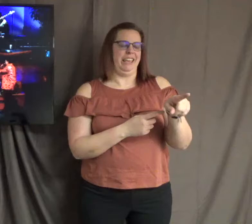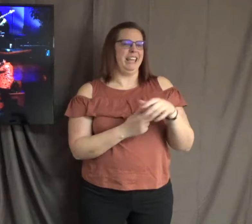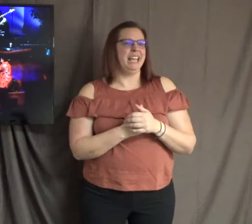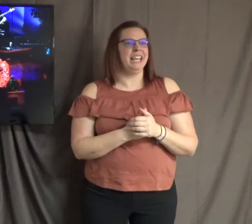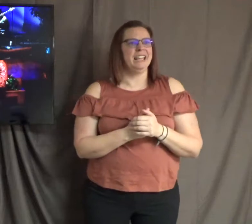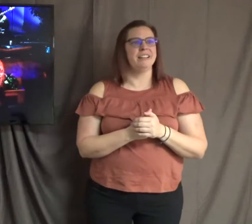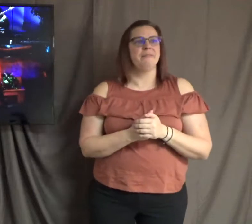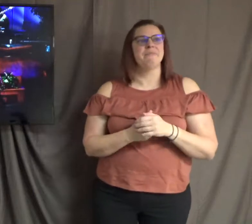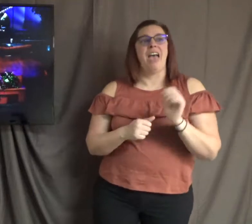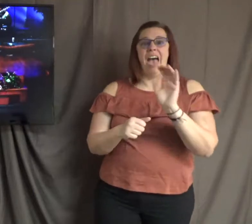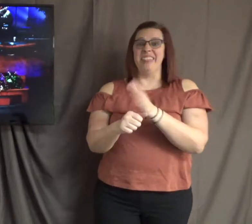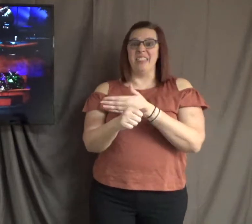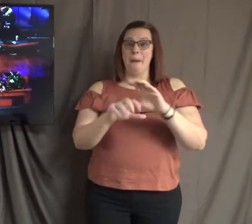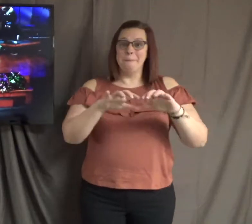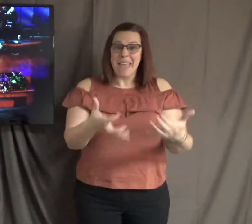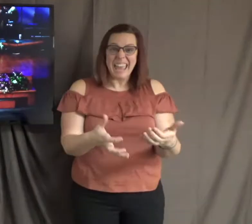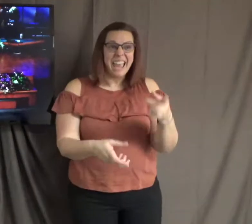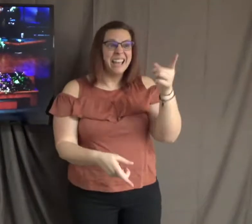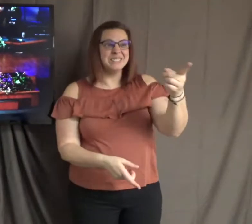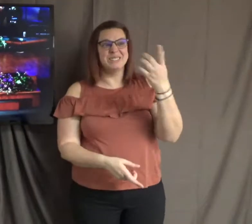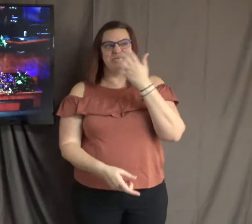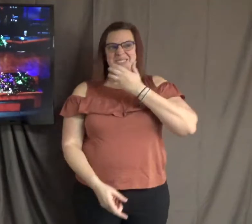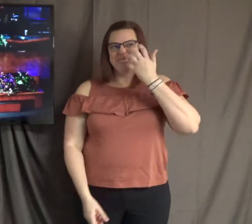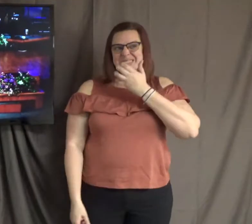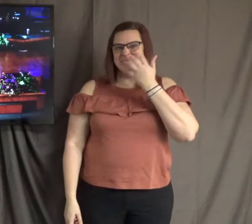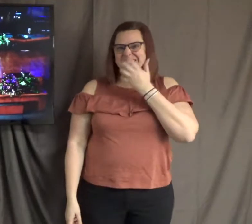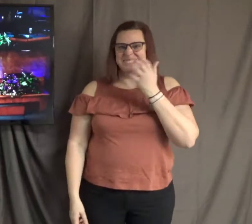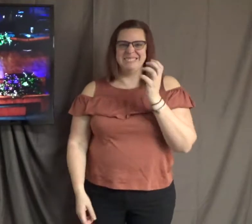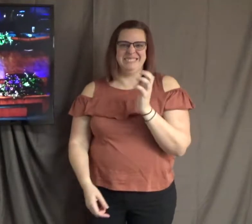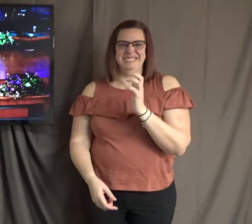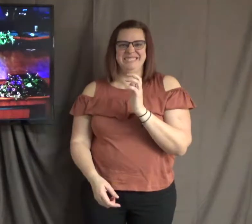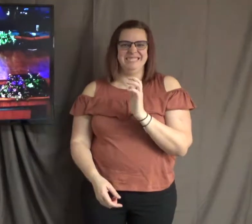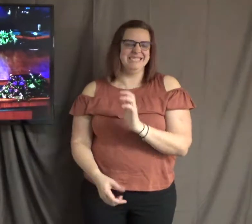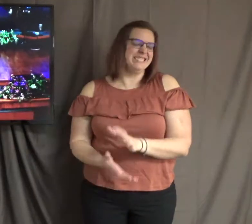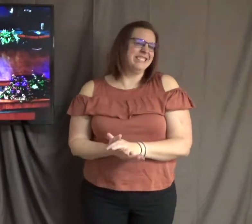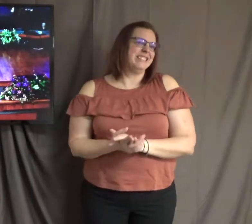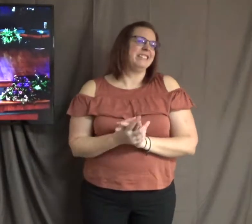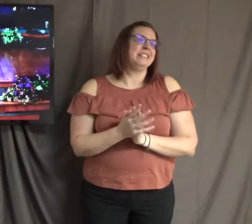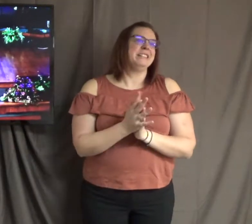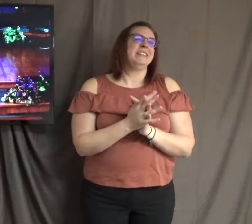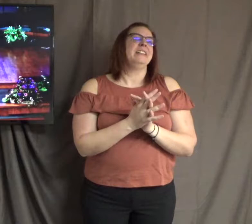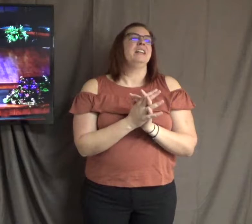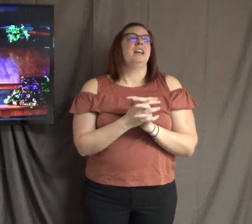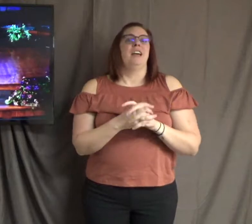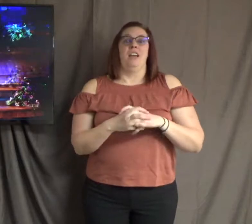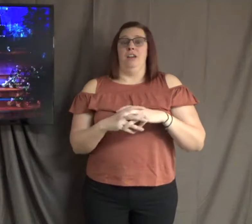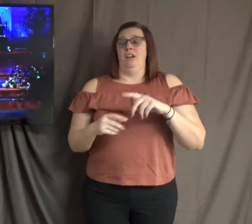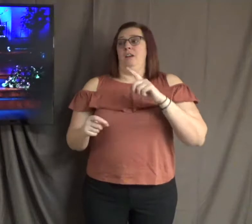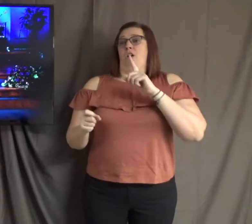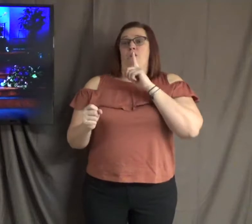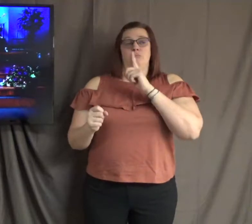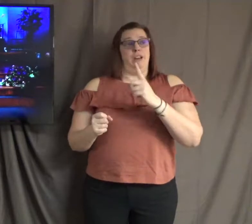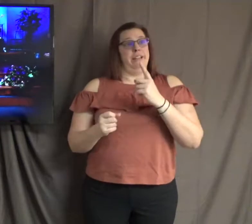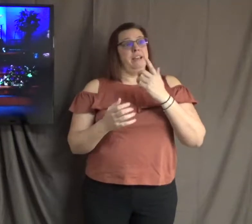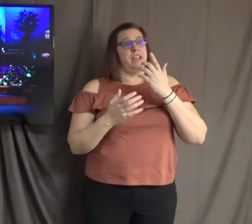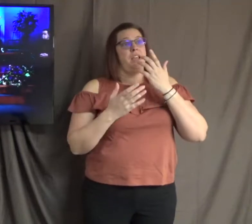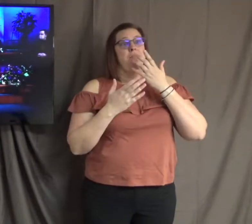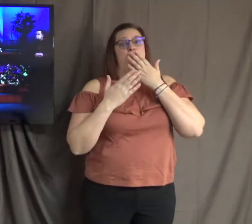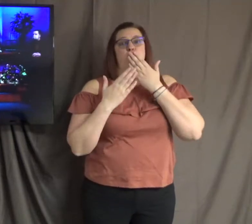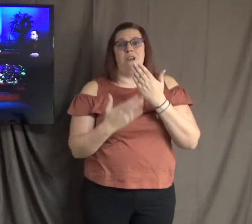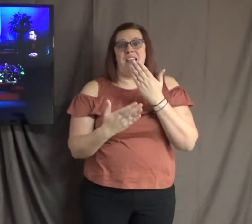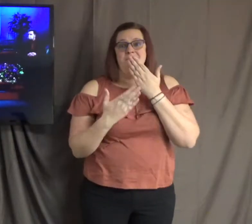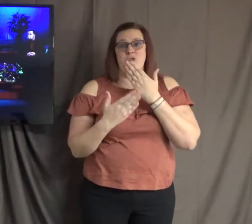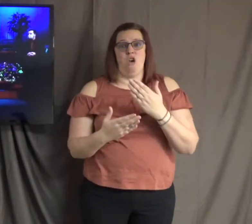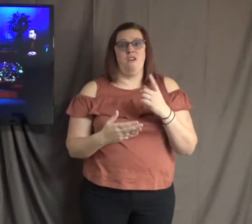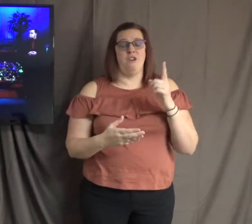the Mile High Band. I am so grateful for this incredible